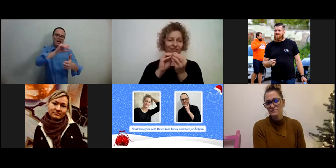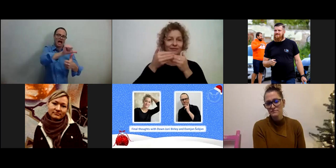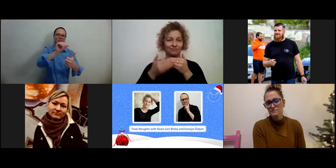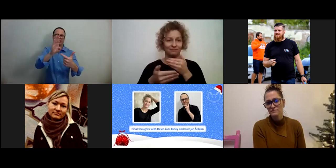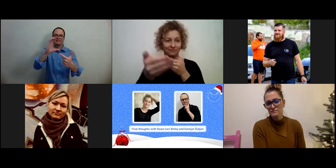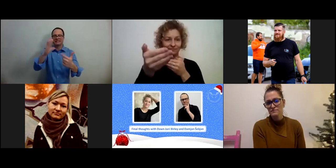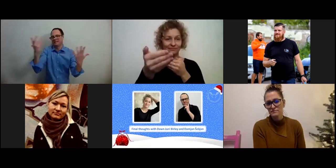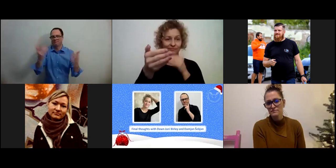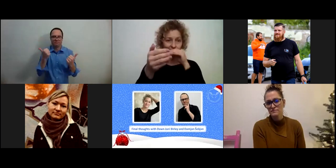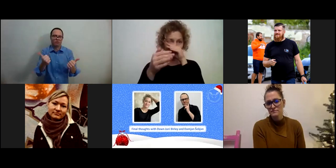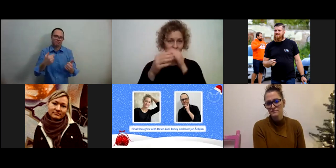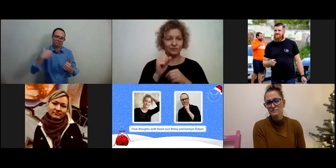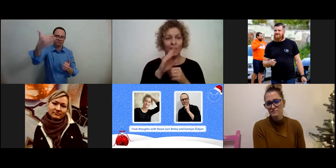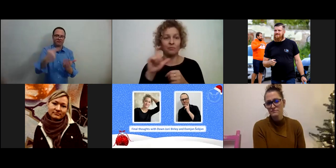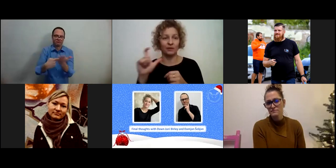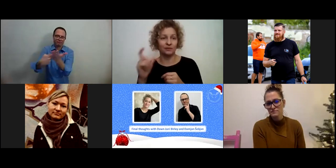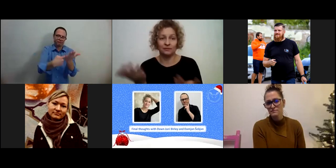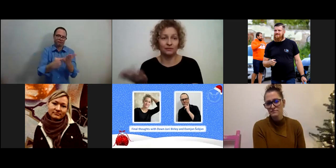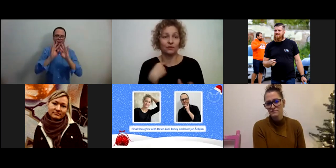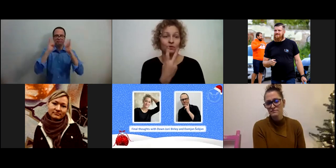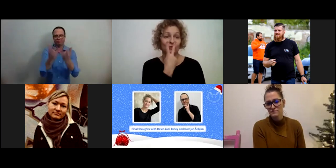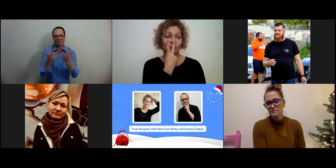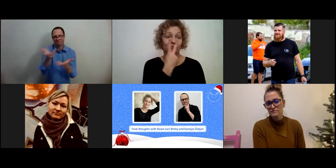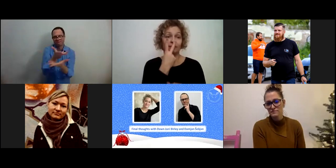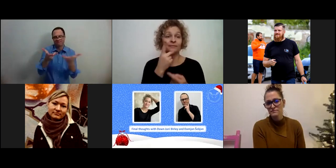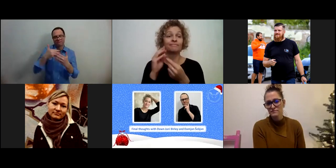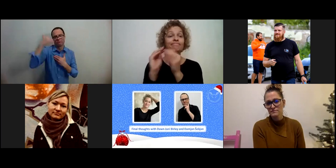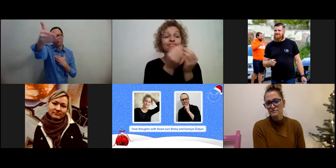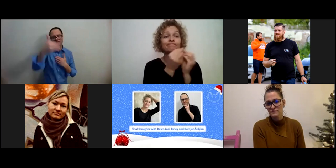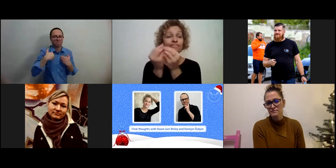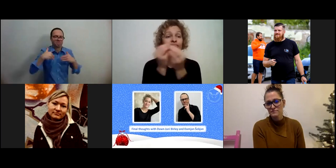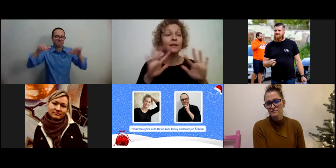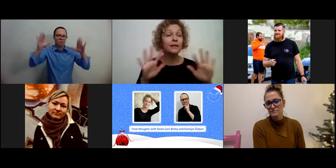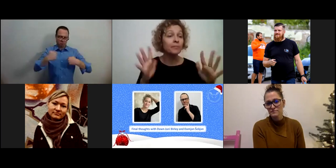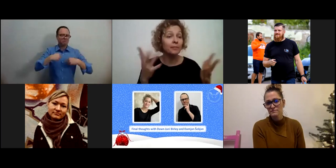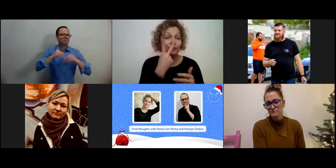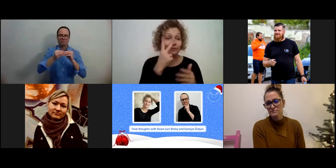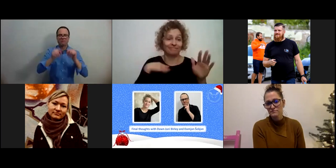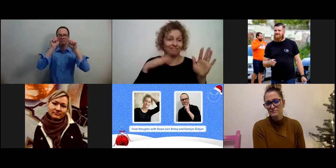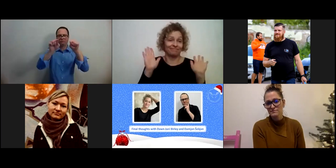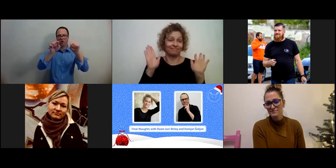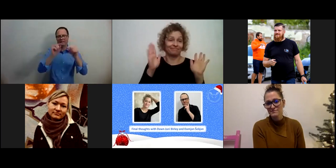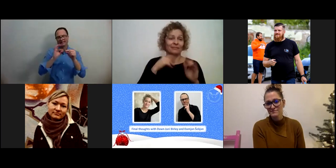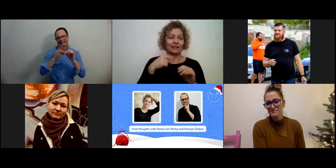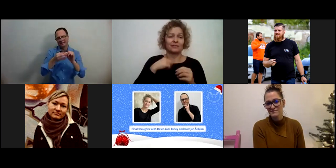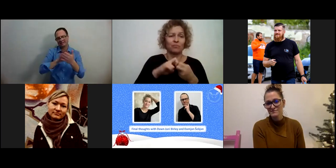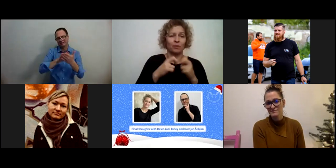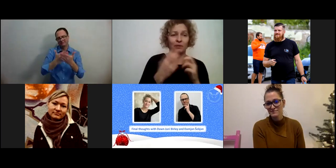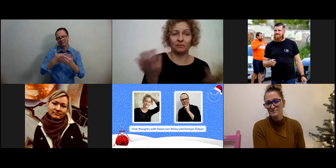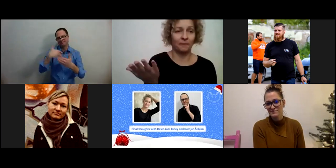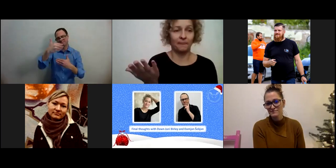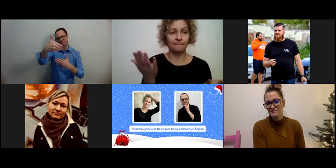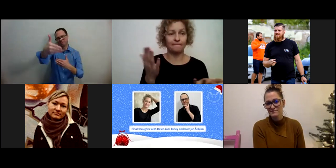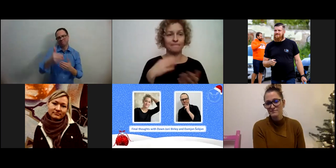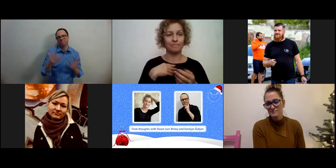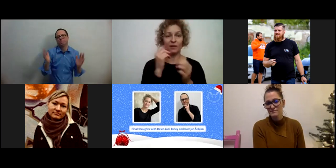Perhaps by May next year, we will have a positive reply and we can continue this with funding.